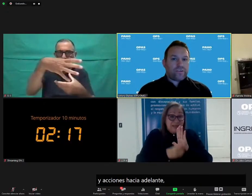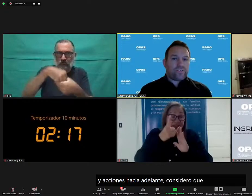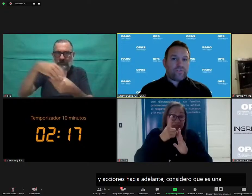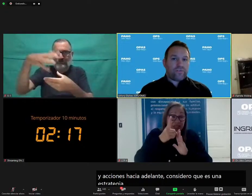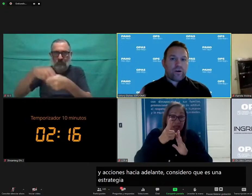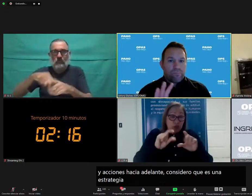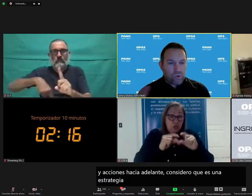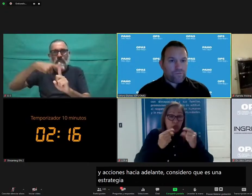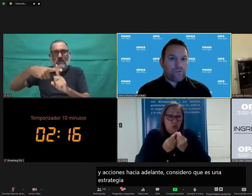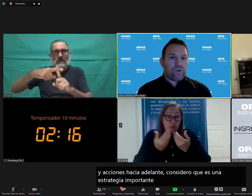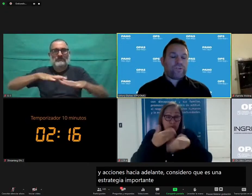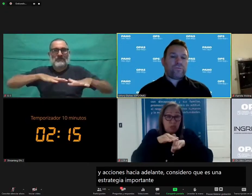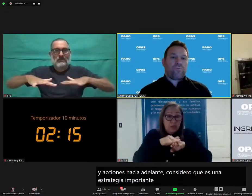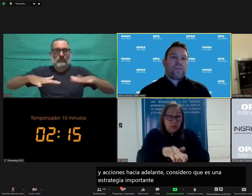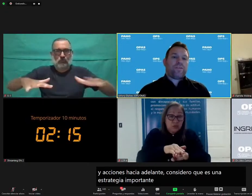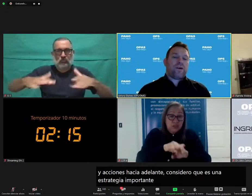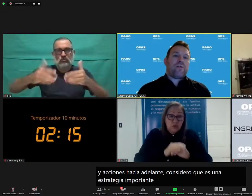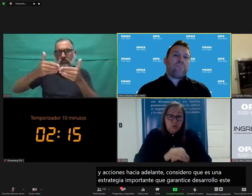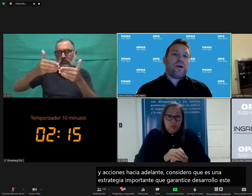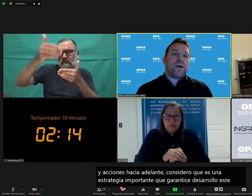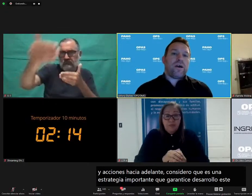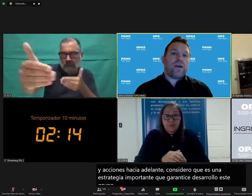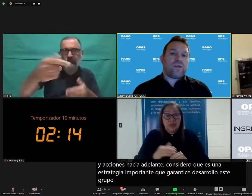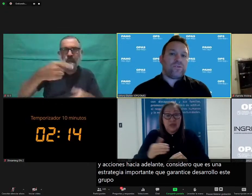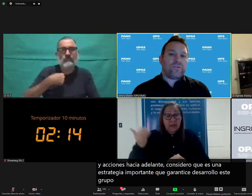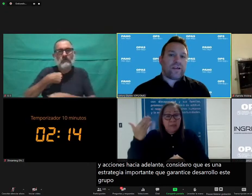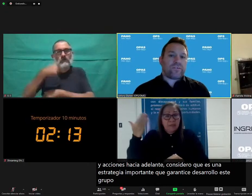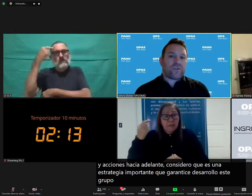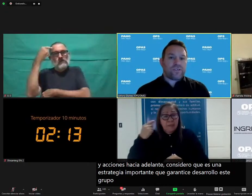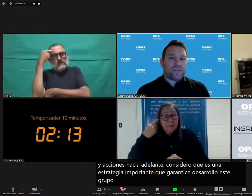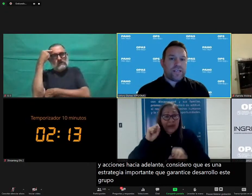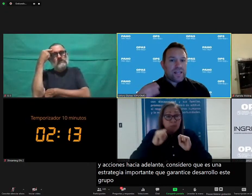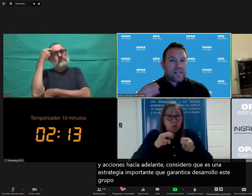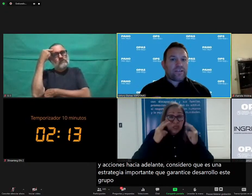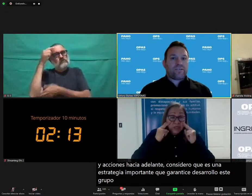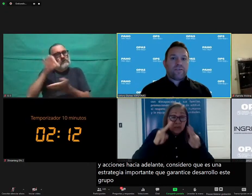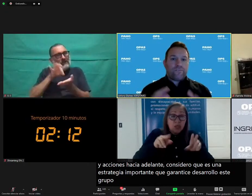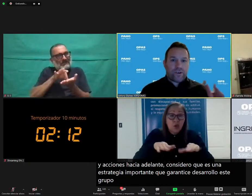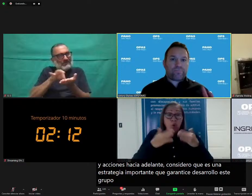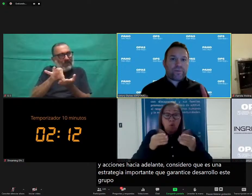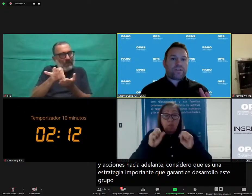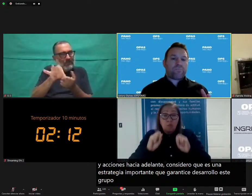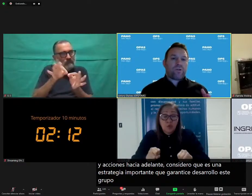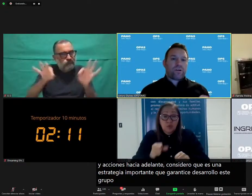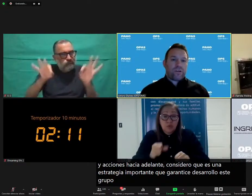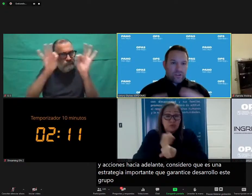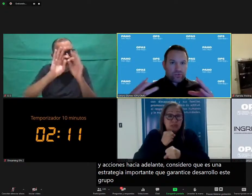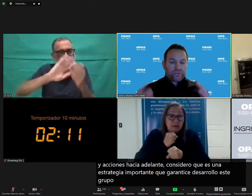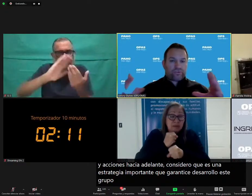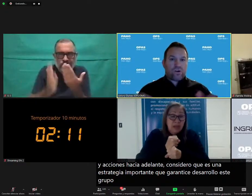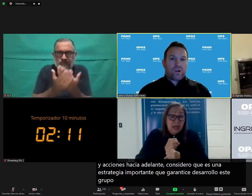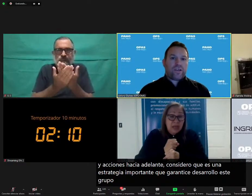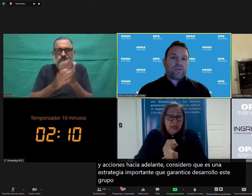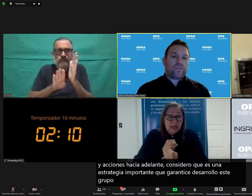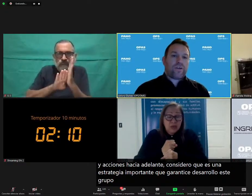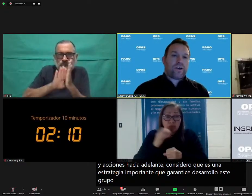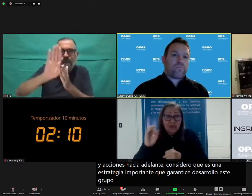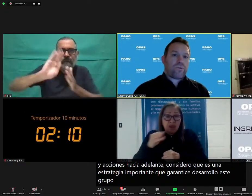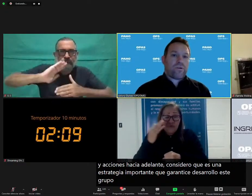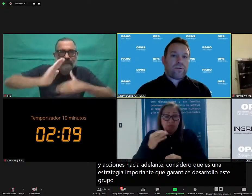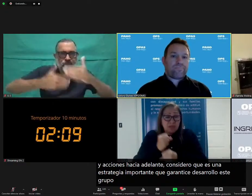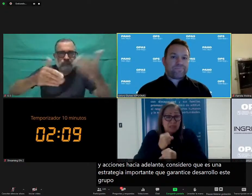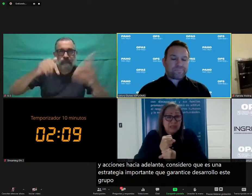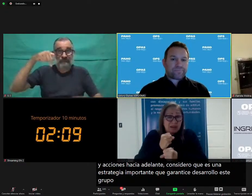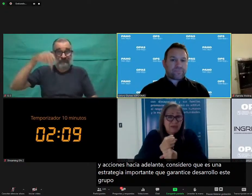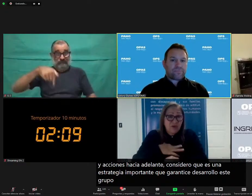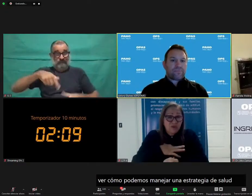order to sort of help move forwards with um an inclusive health strategy this is the first building block to a strong inclusive health